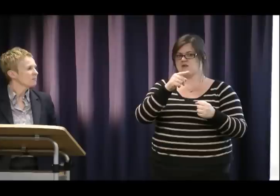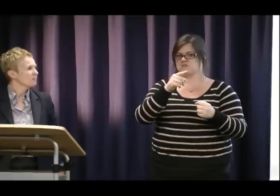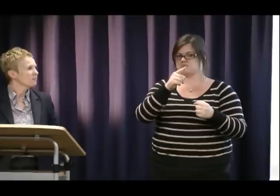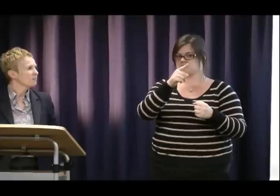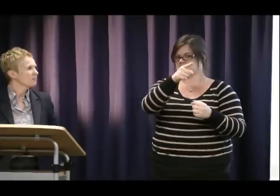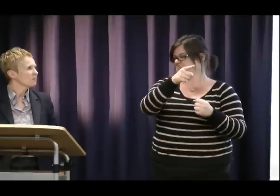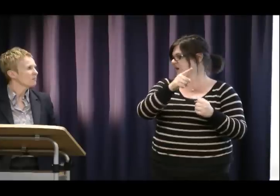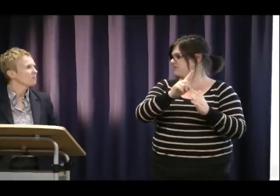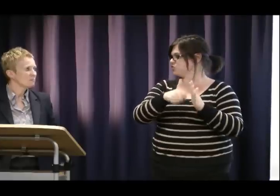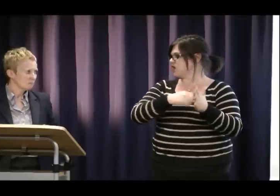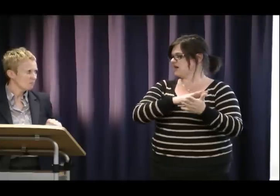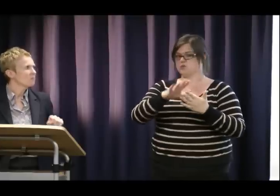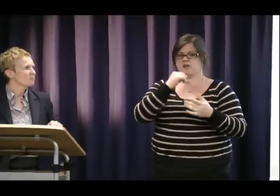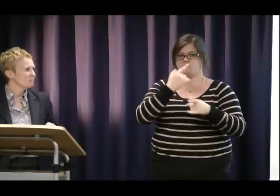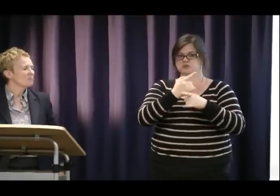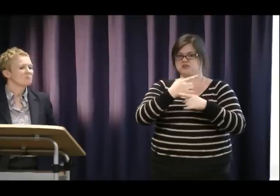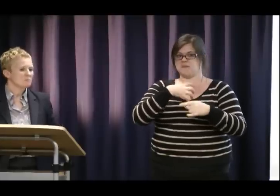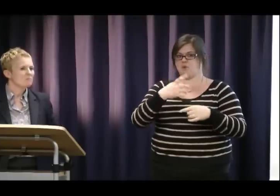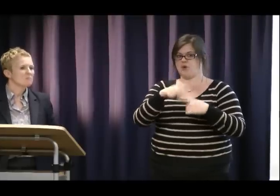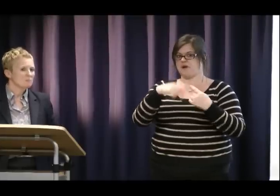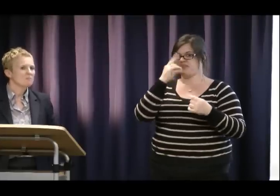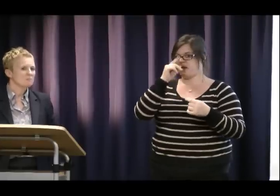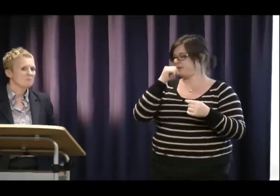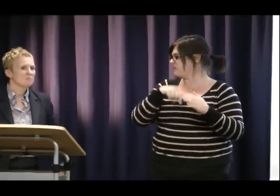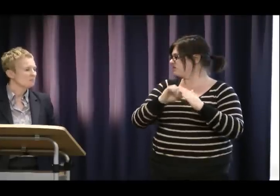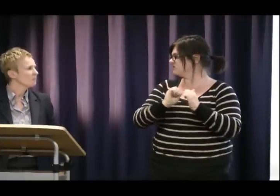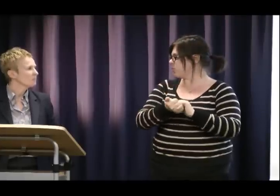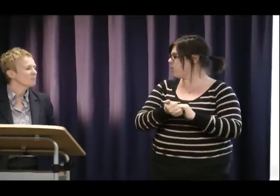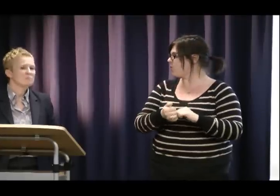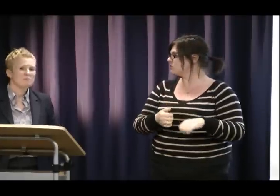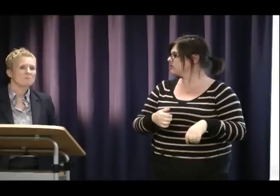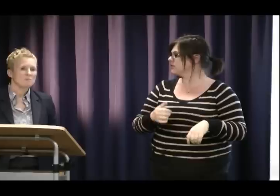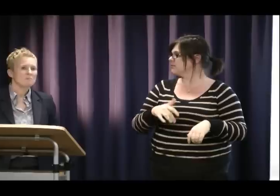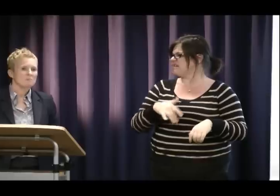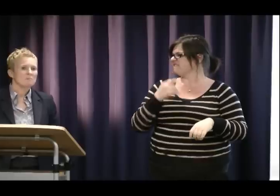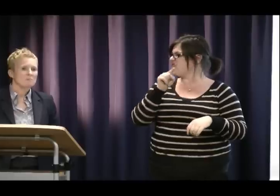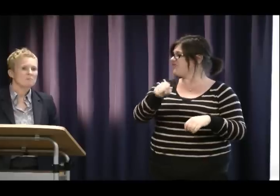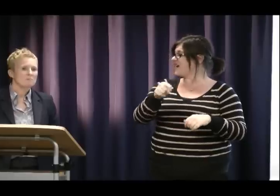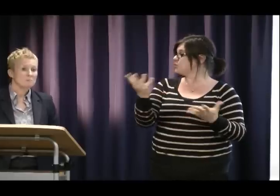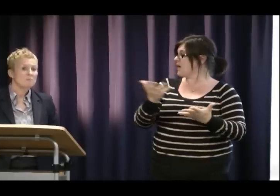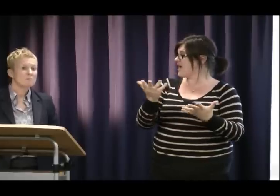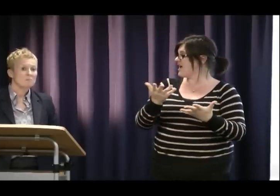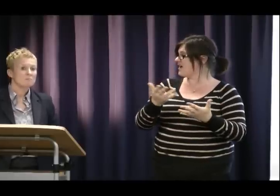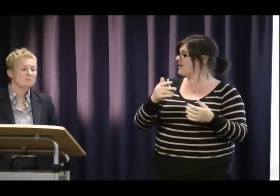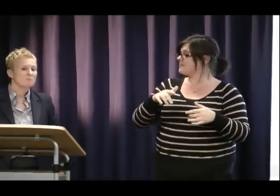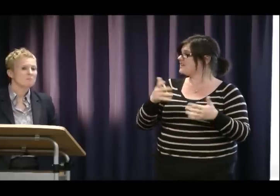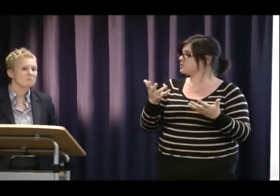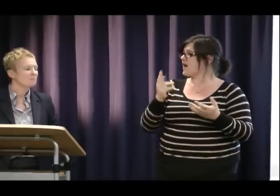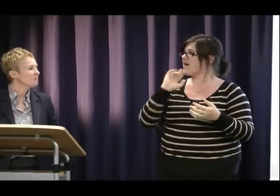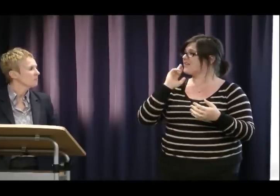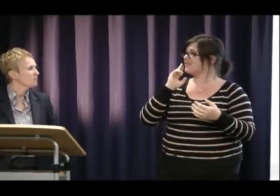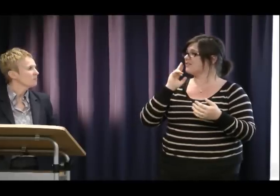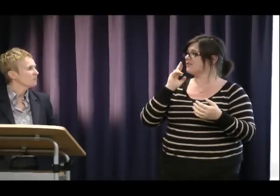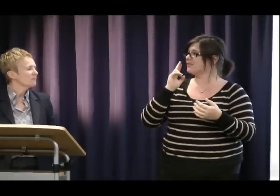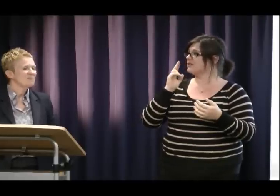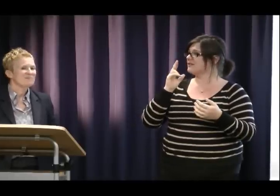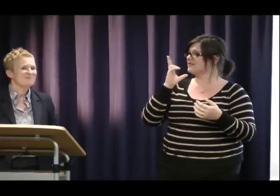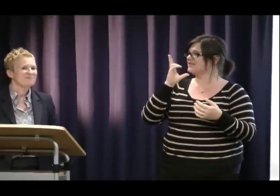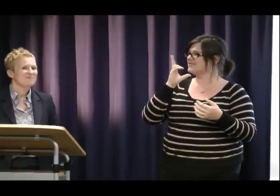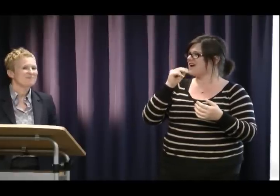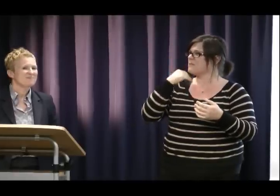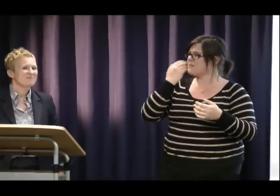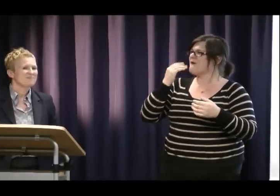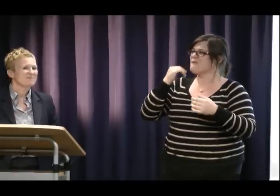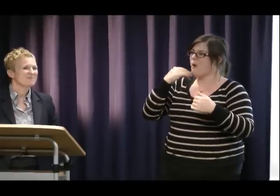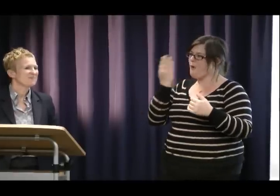is obviously an important part of the deaf community. Maybe James Hale can talk about young people in sport. I think that's where you